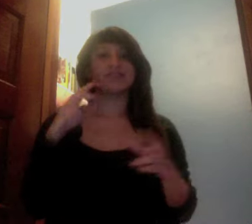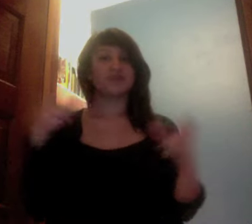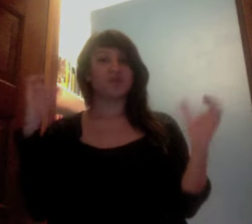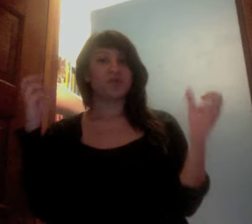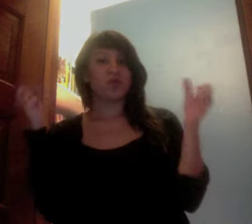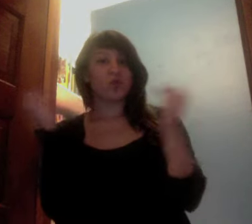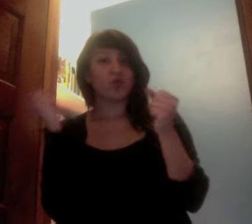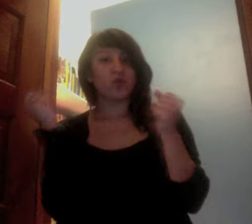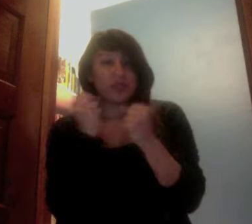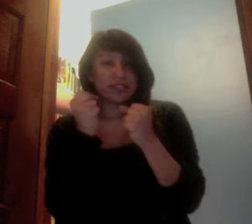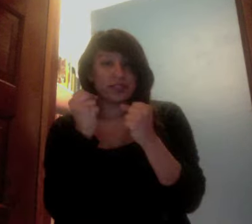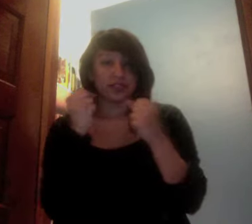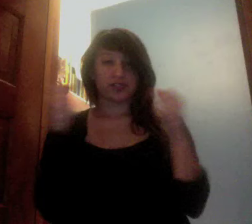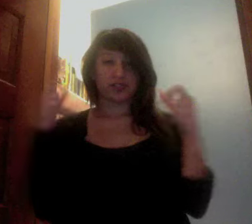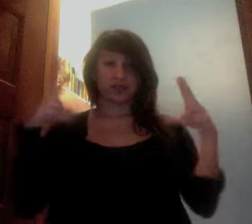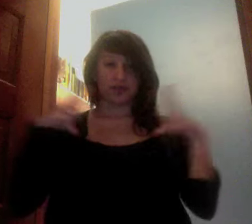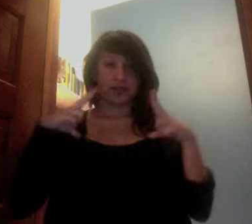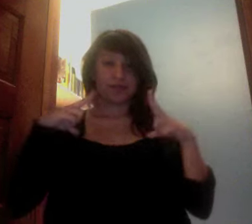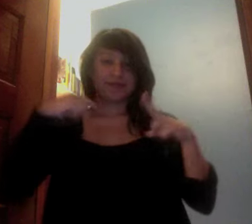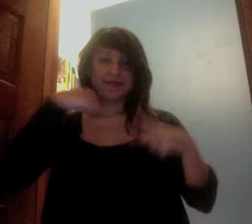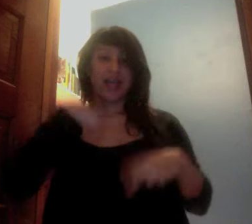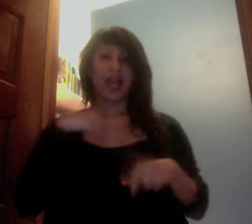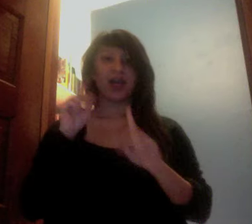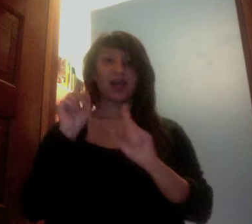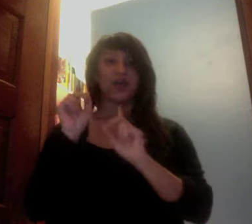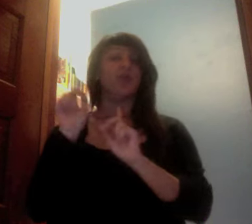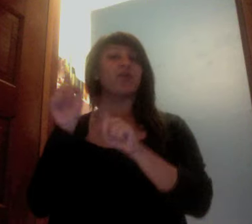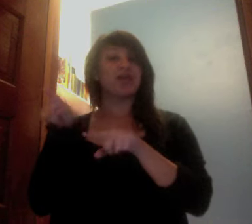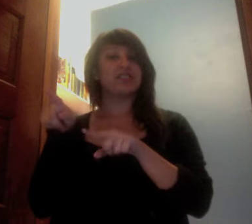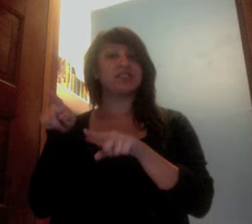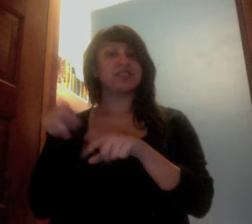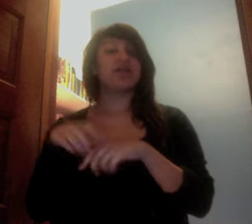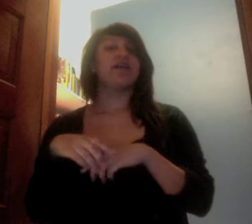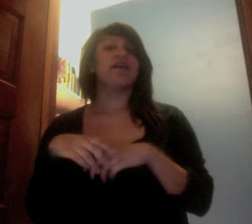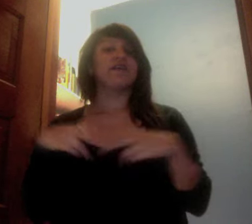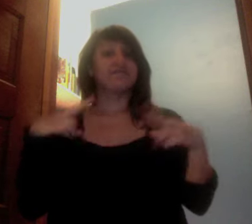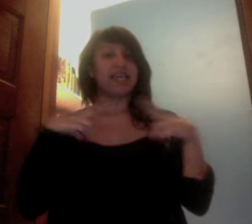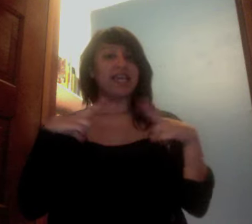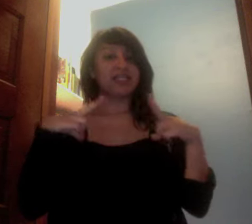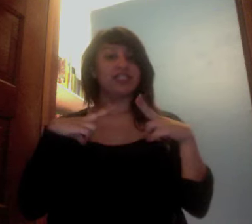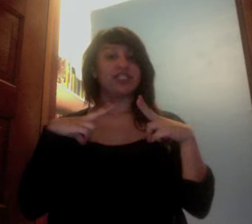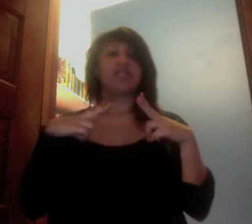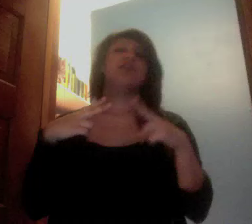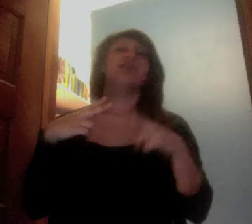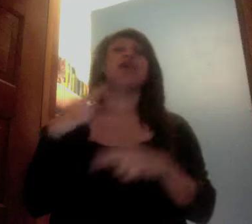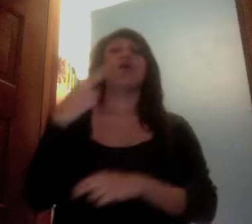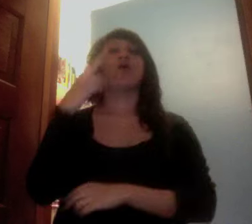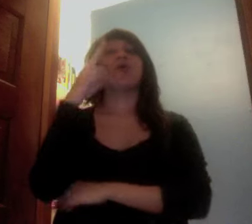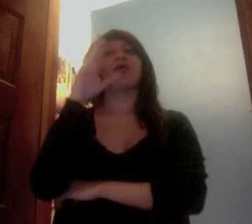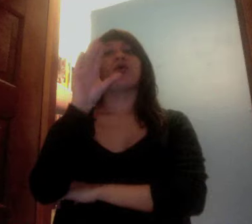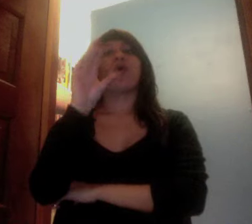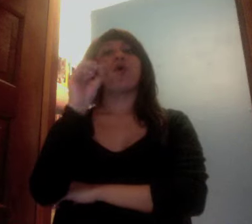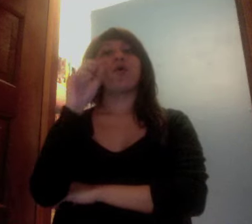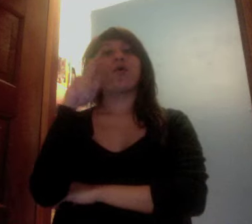break, I went on vacation to Copenhagen, Denmark, and it was a wonderful experience. I'm really glad that I